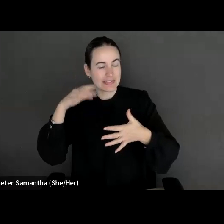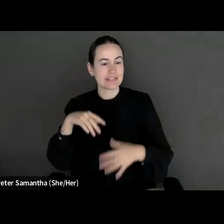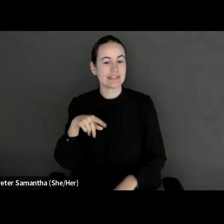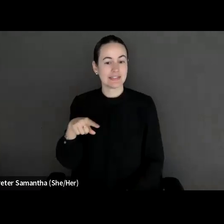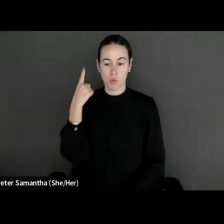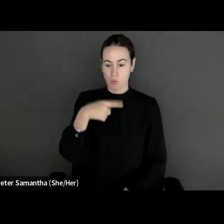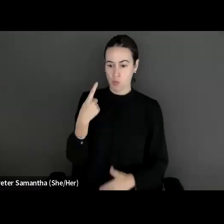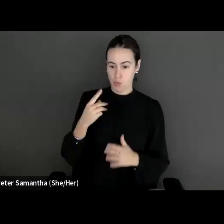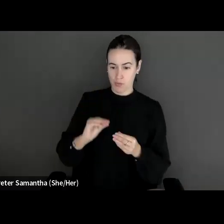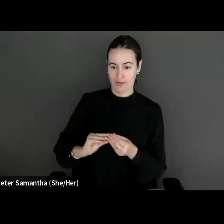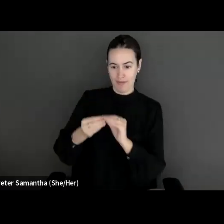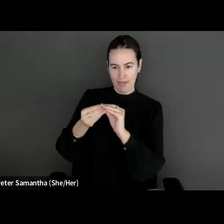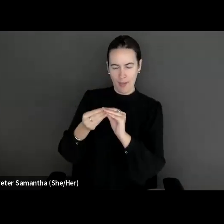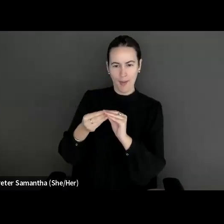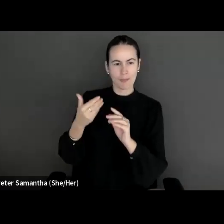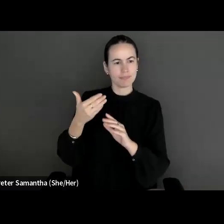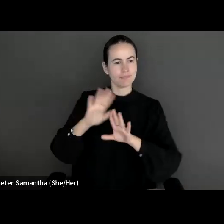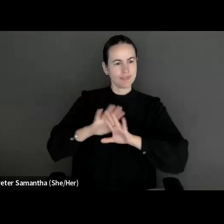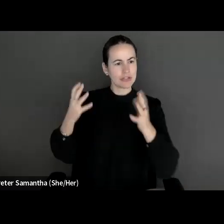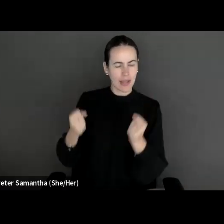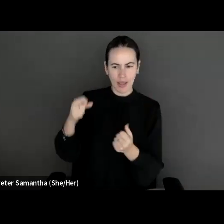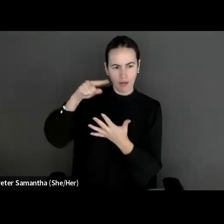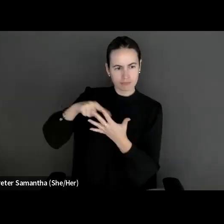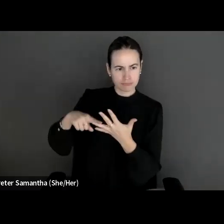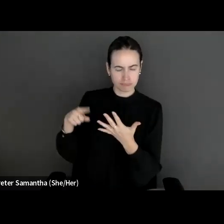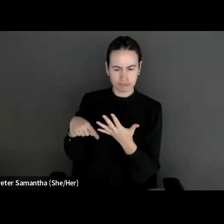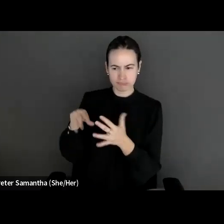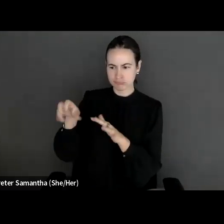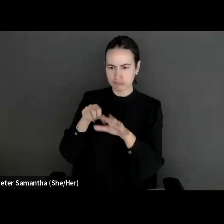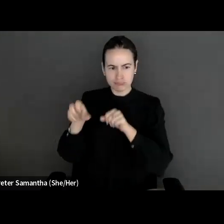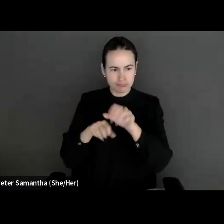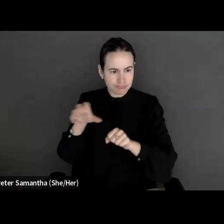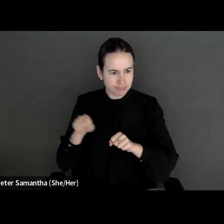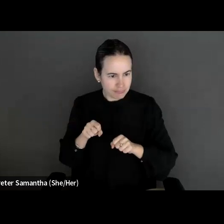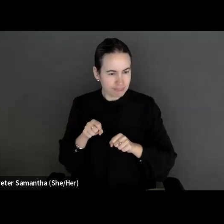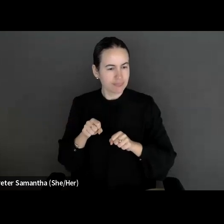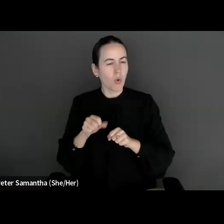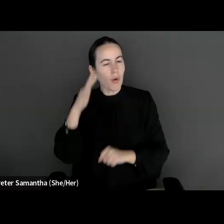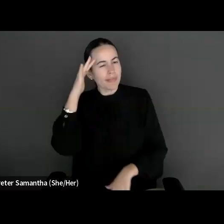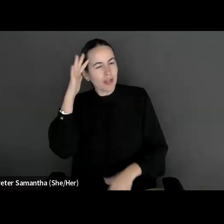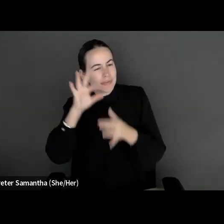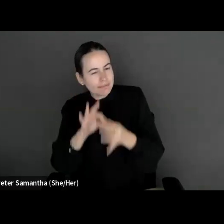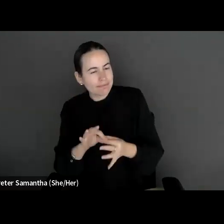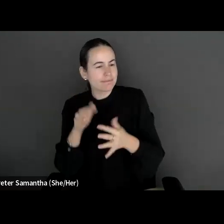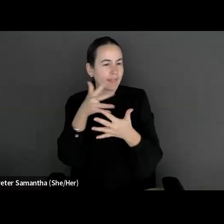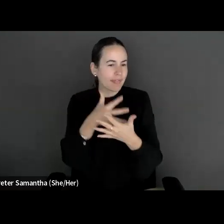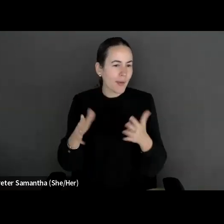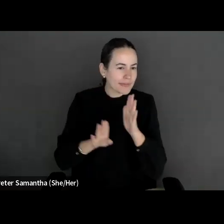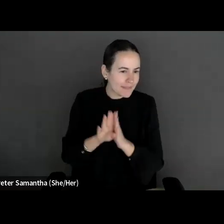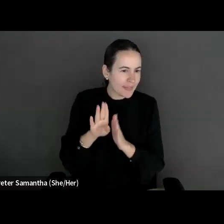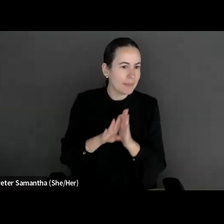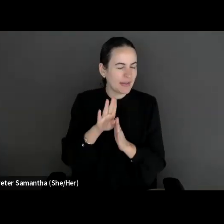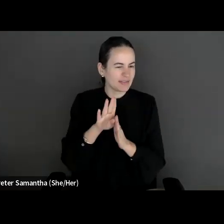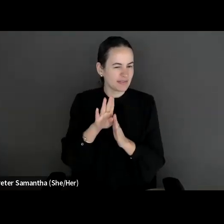a review of the literature or a theory of language proficiency development to inform the scale construct.